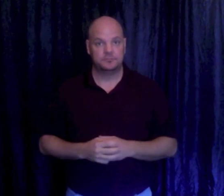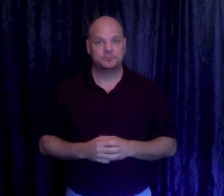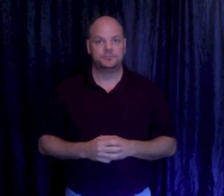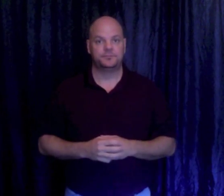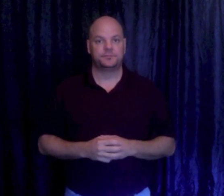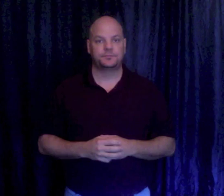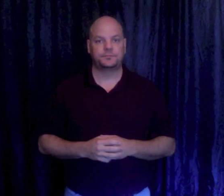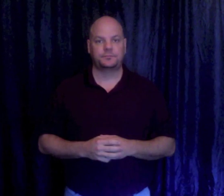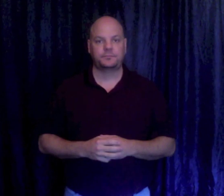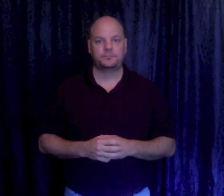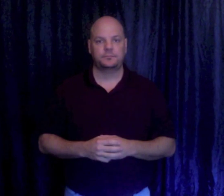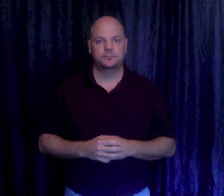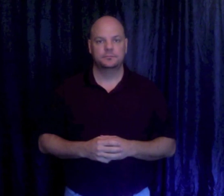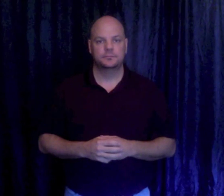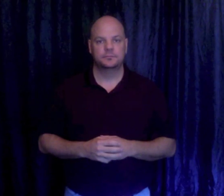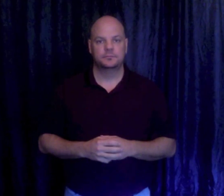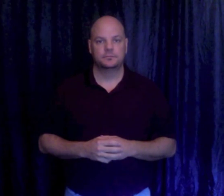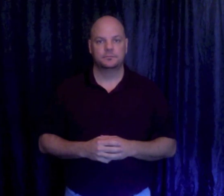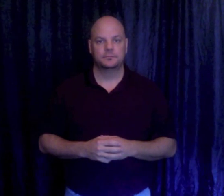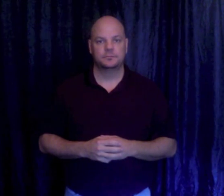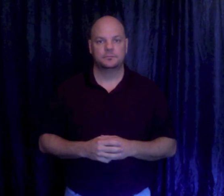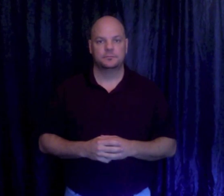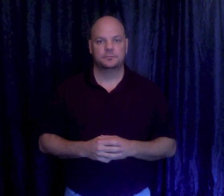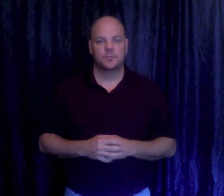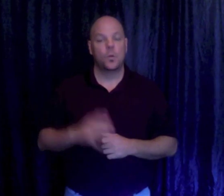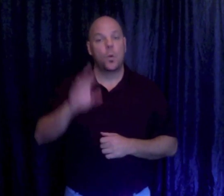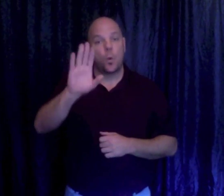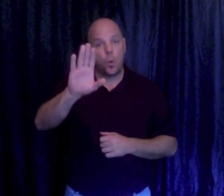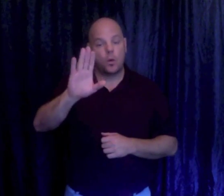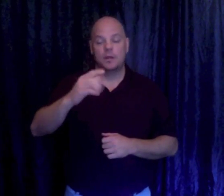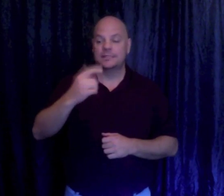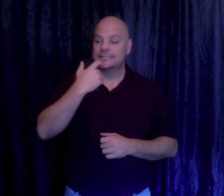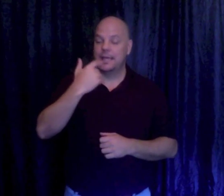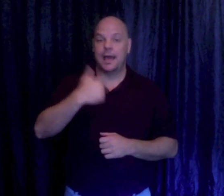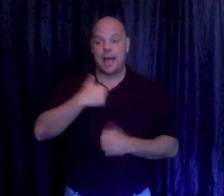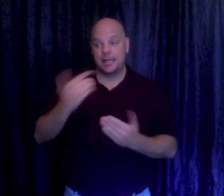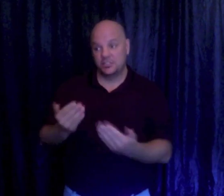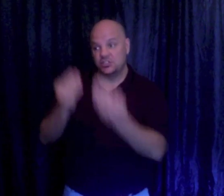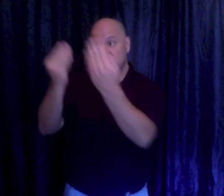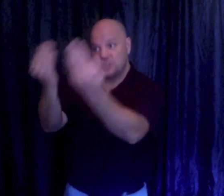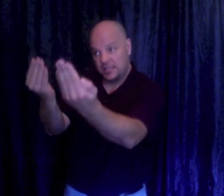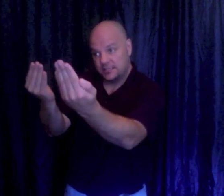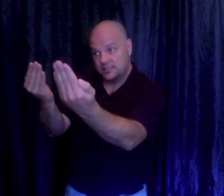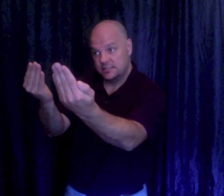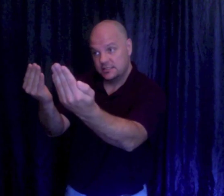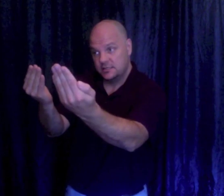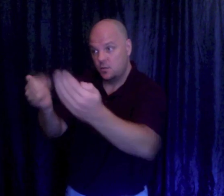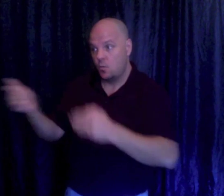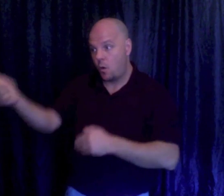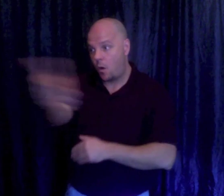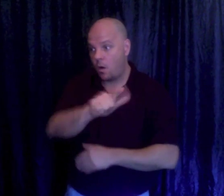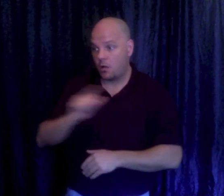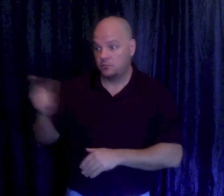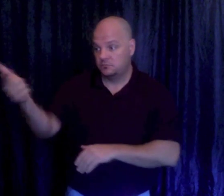So, or you can also say, may I suggest that we all take turns? And